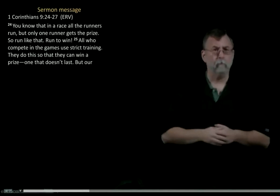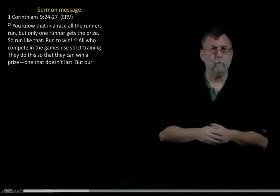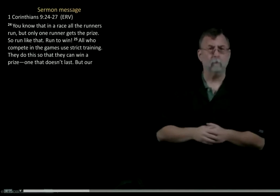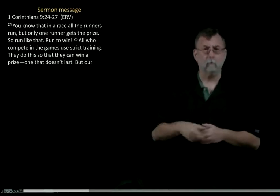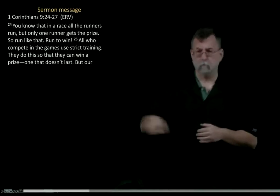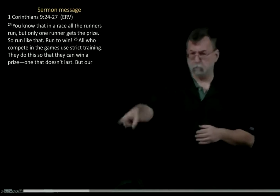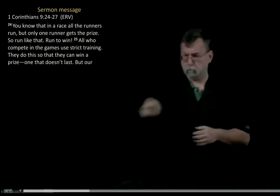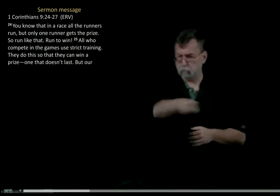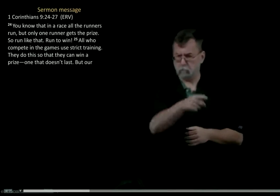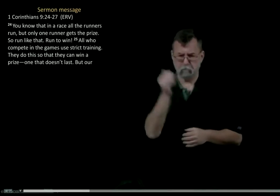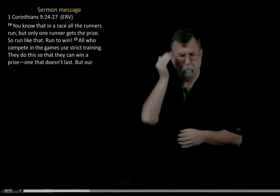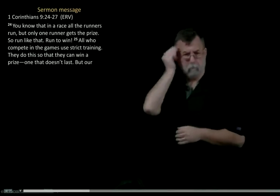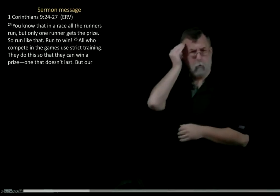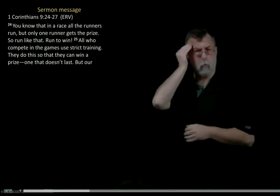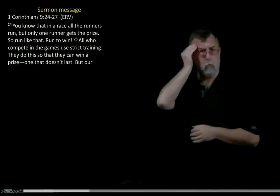27.